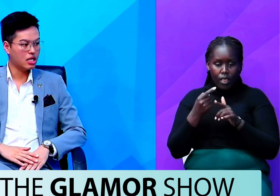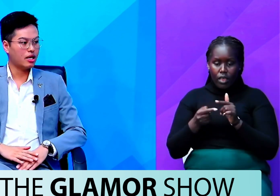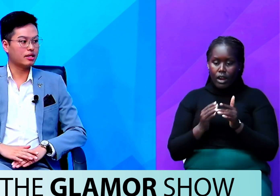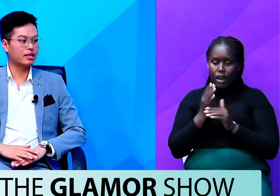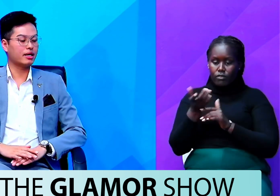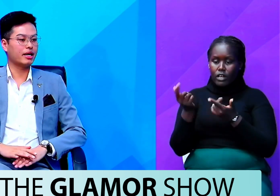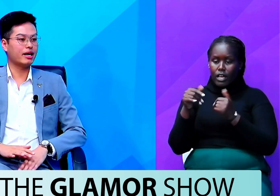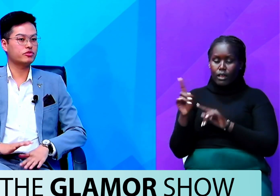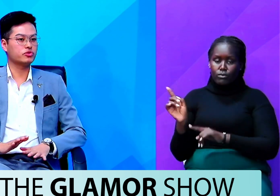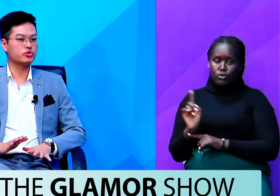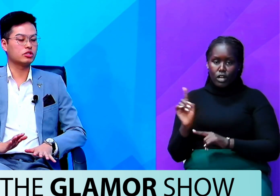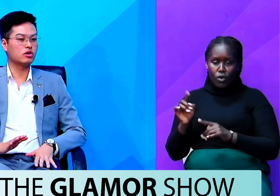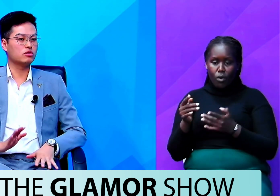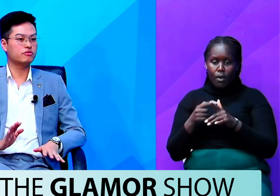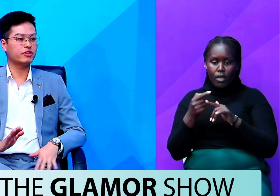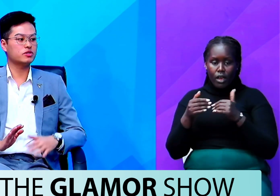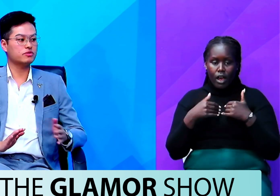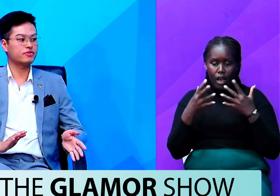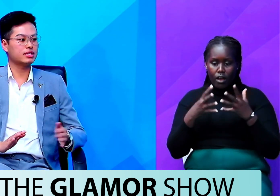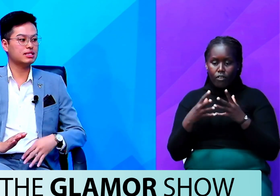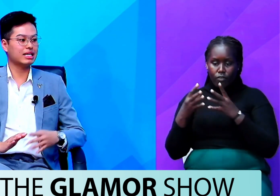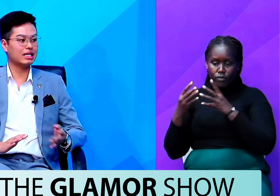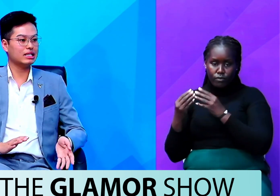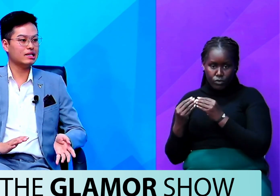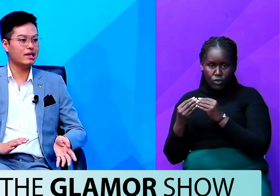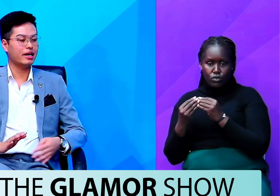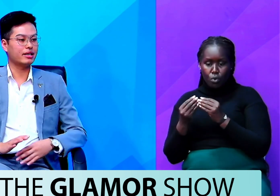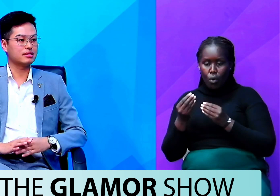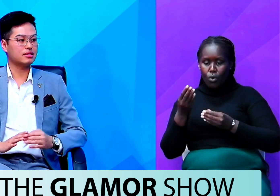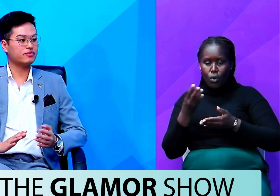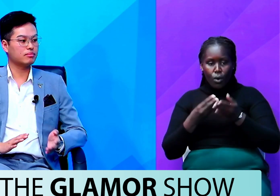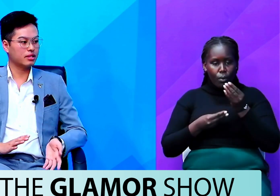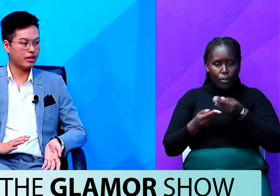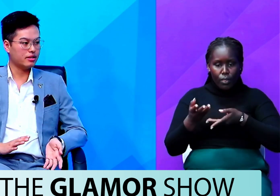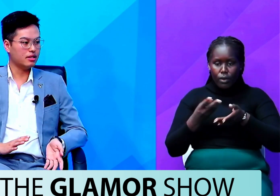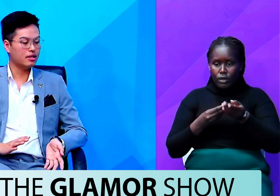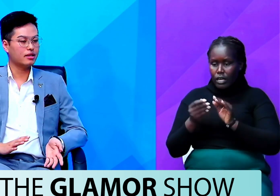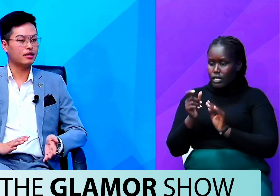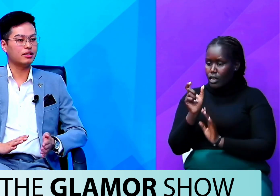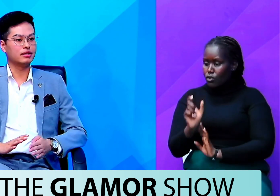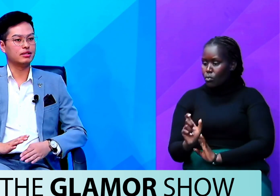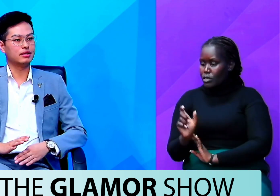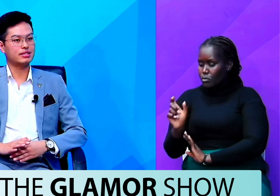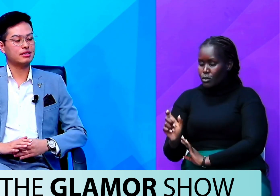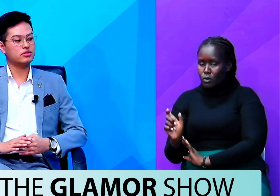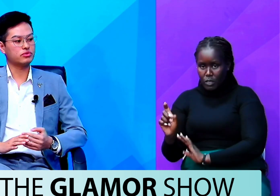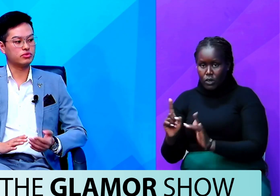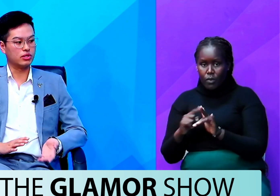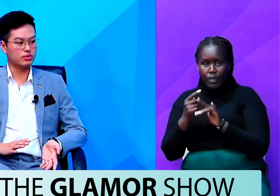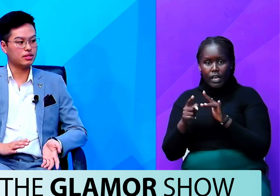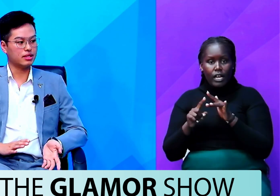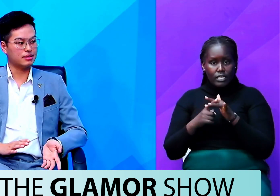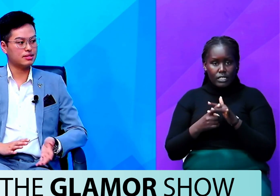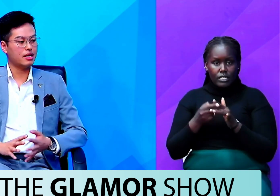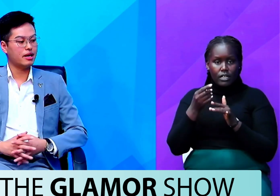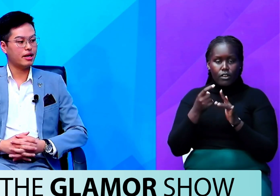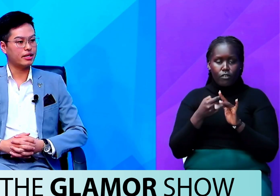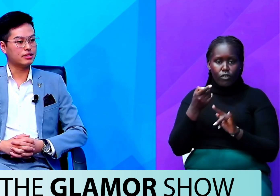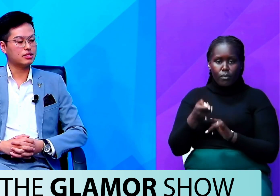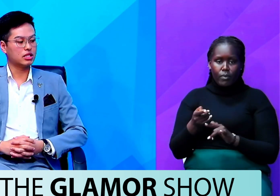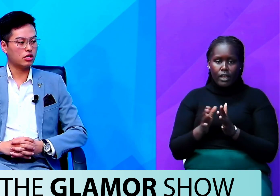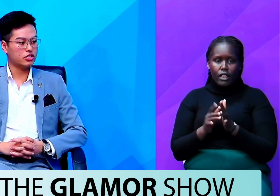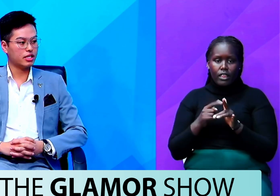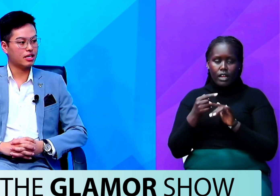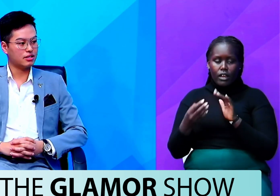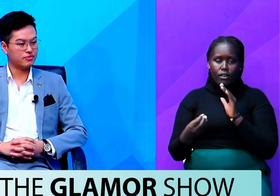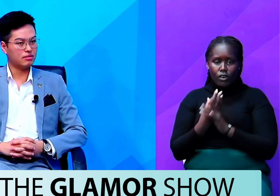Nairobi, and then I have to go face-to-face selling, and start from there. I start to grow. Yes. And